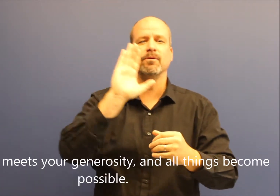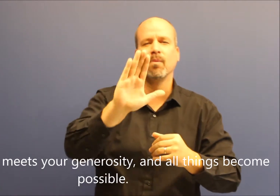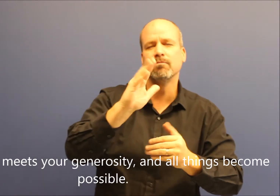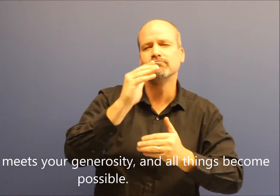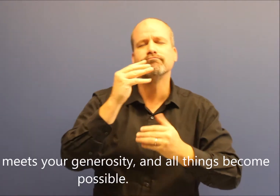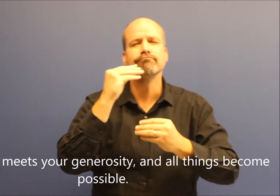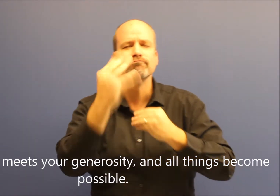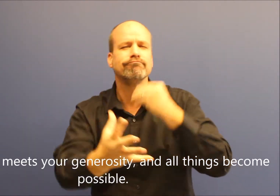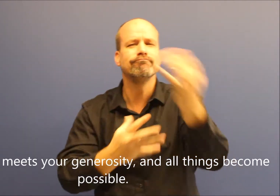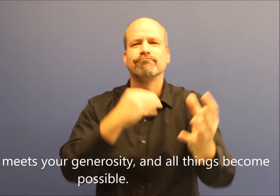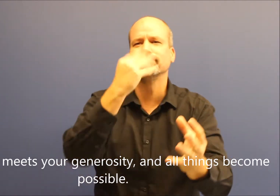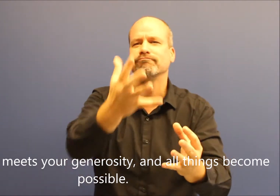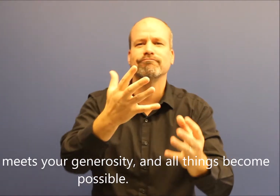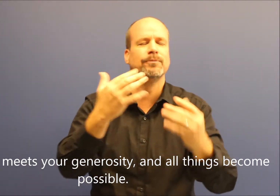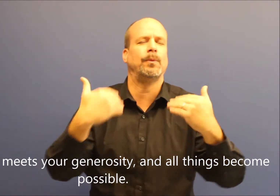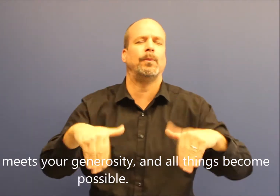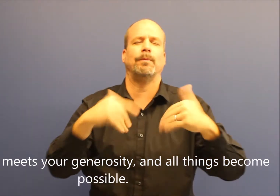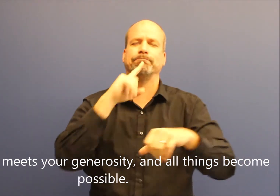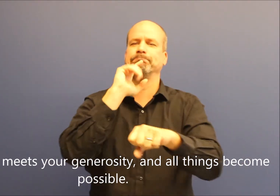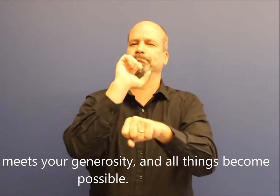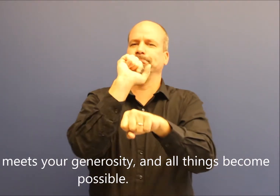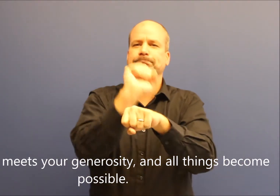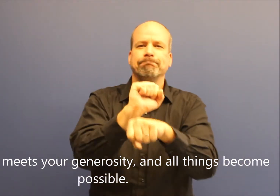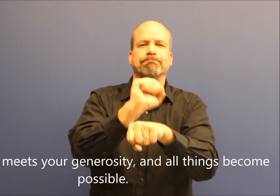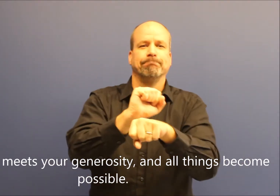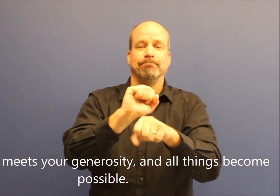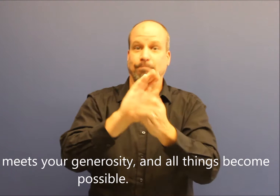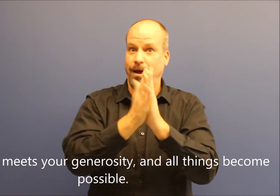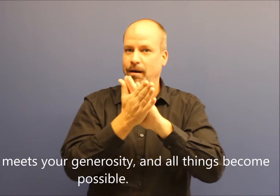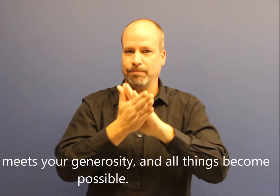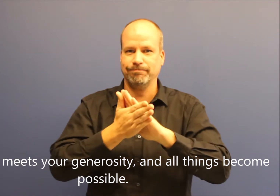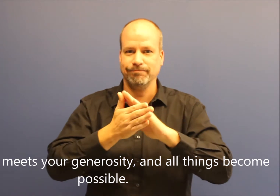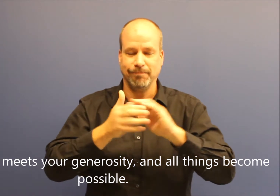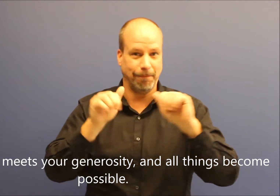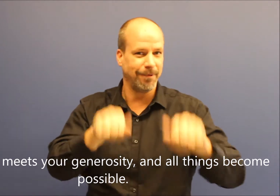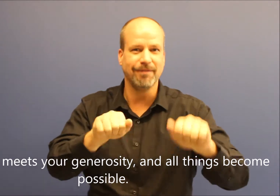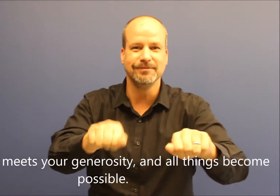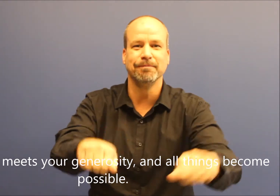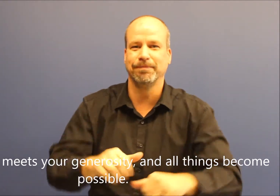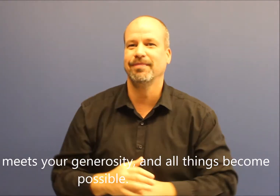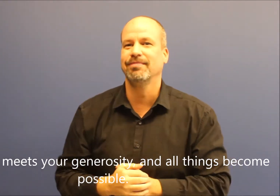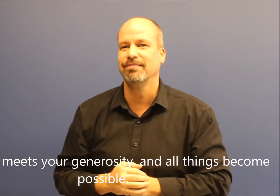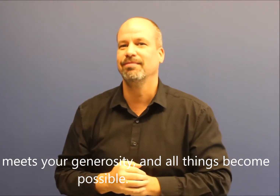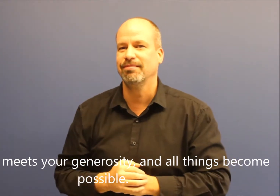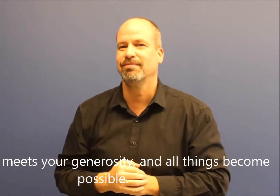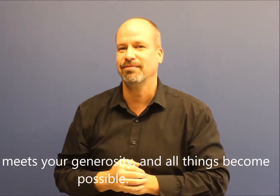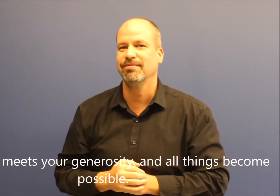Their spirit meets your generosity, and all things become possible.